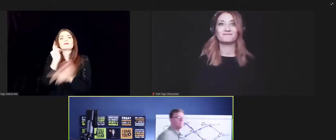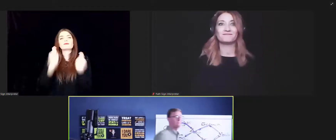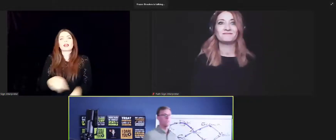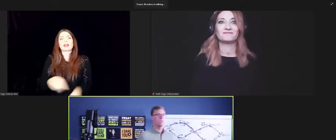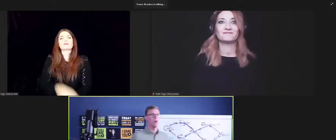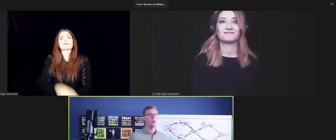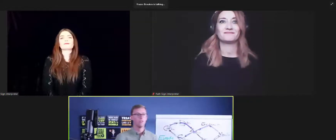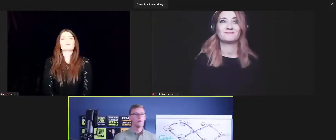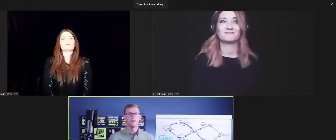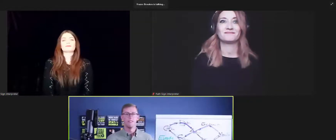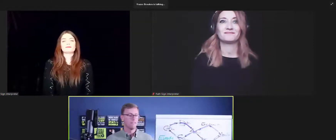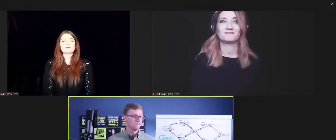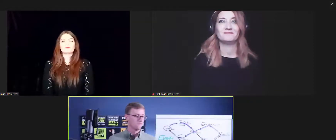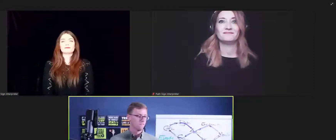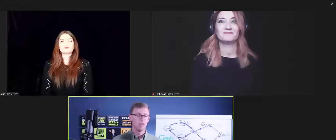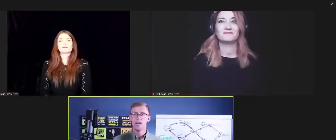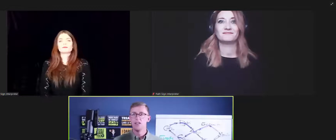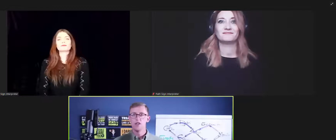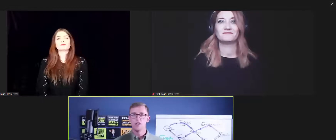Done.